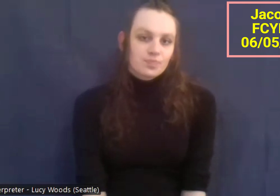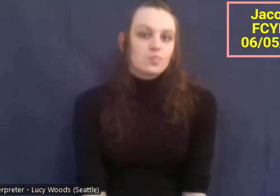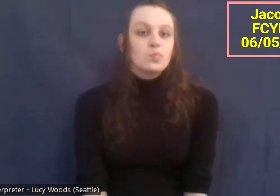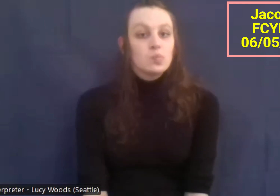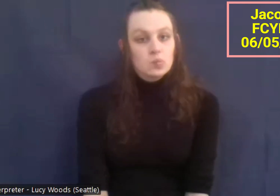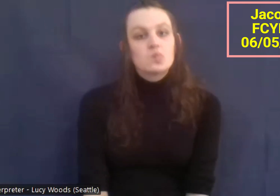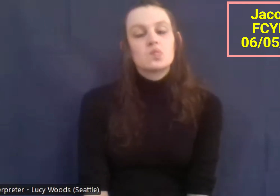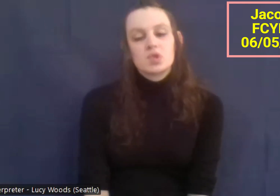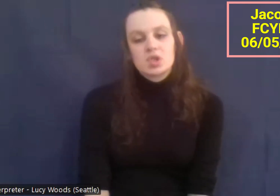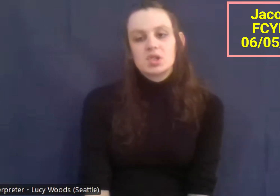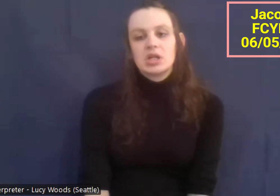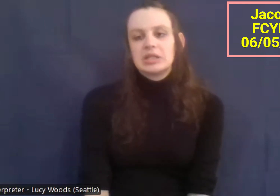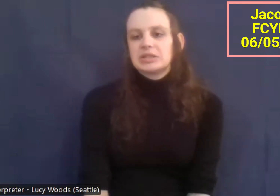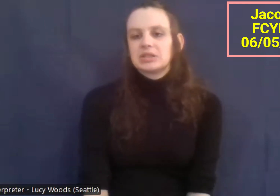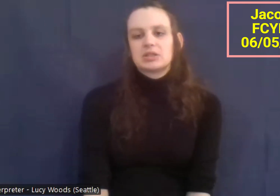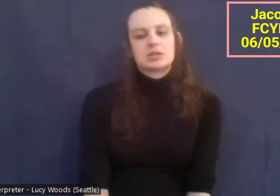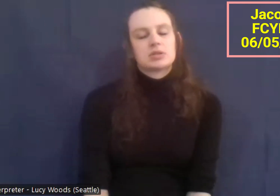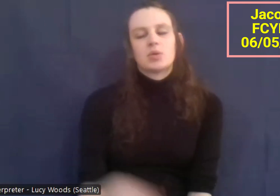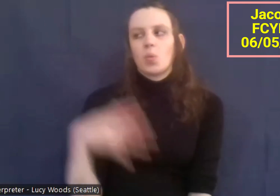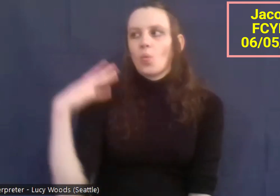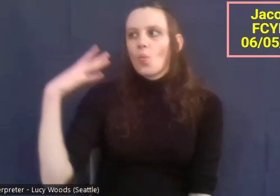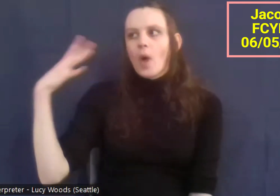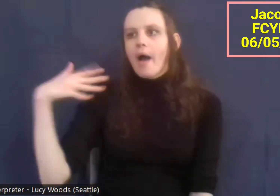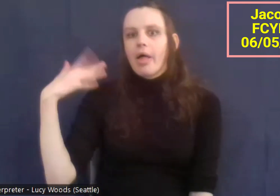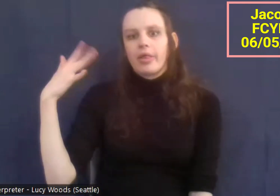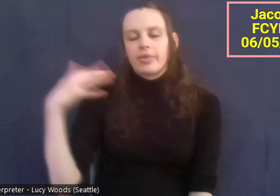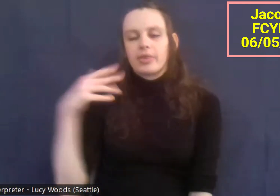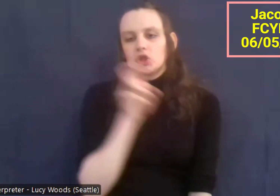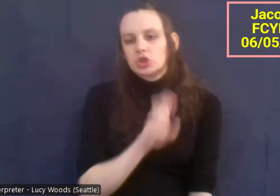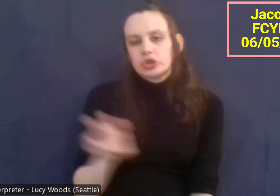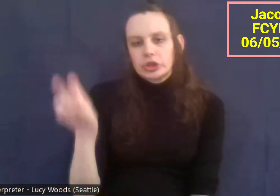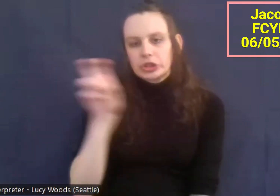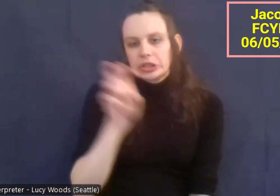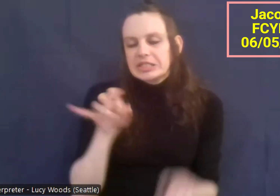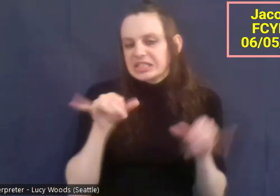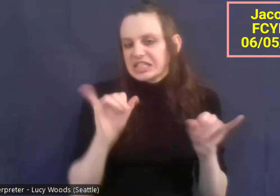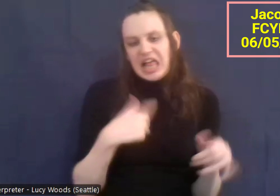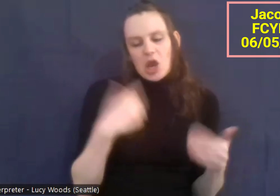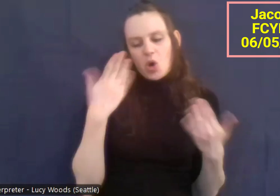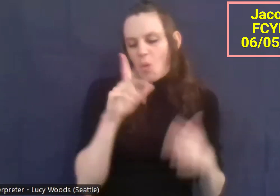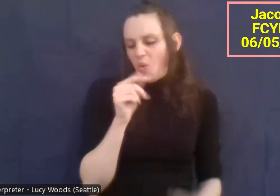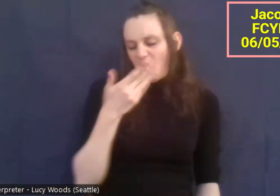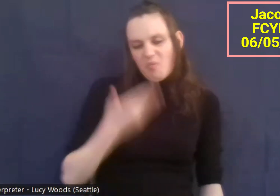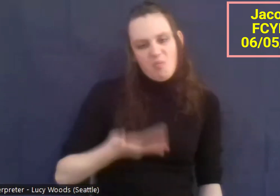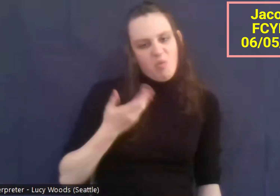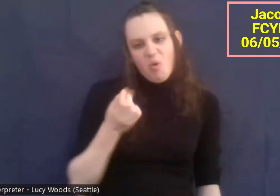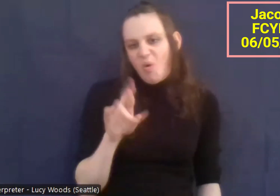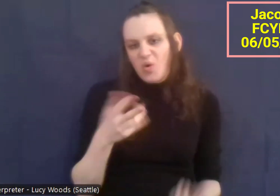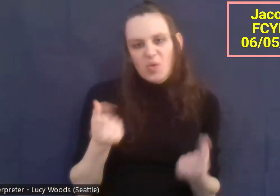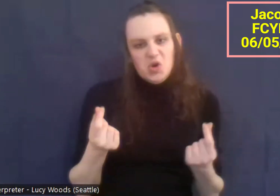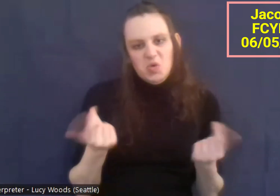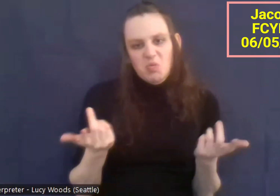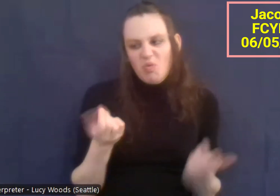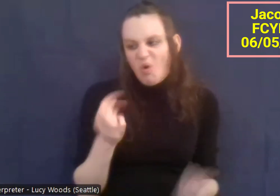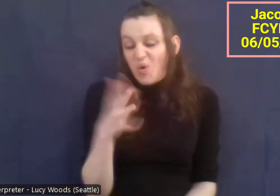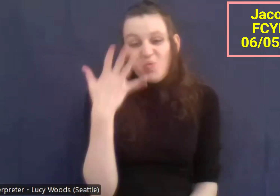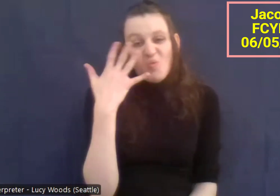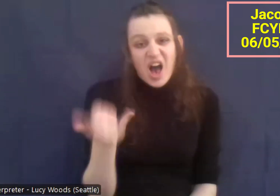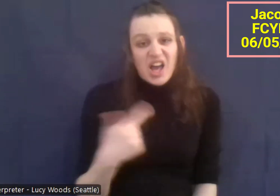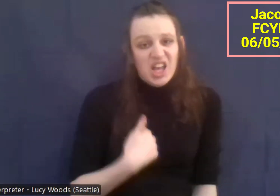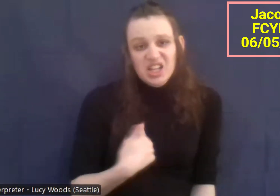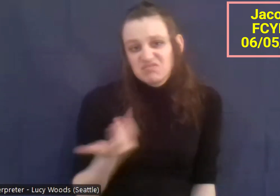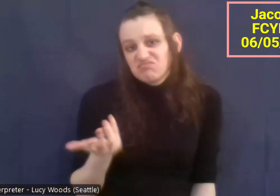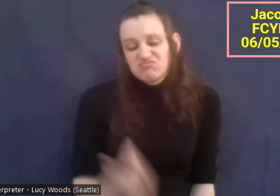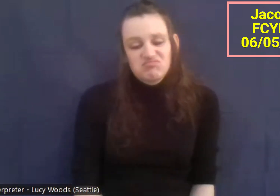It's been an incredible journey. I don't know. I still don't know exactly who I am or what I'm doing or why. And the meeting I